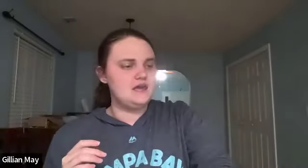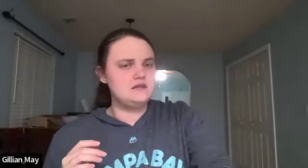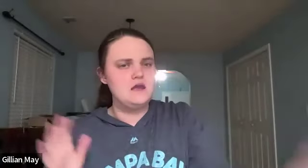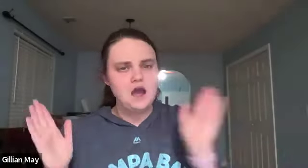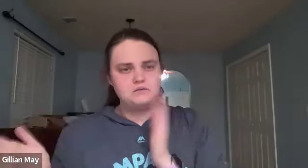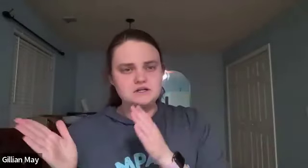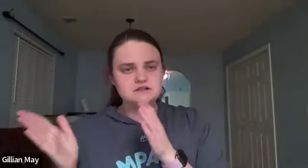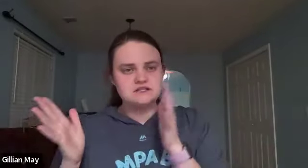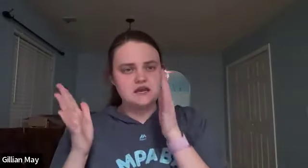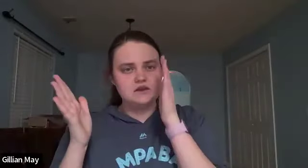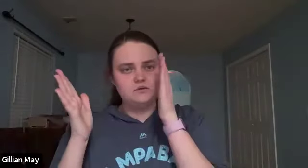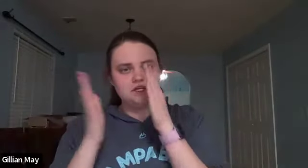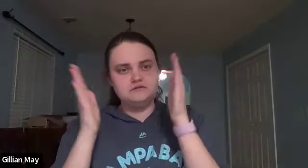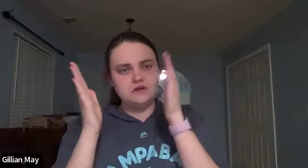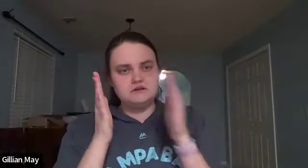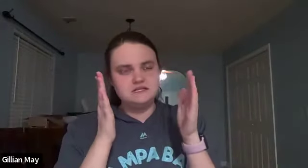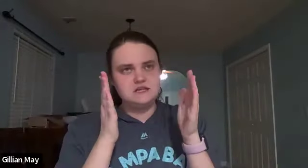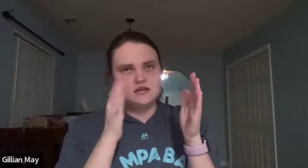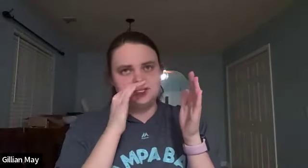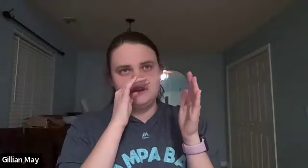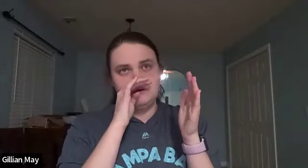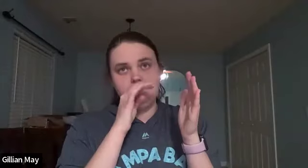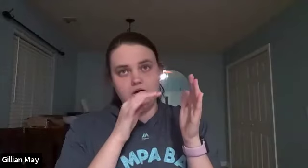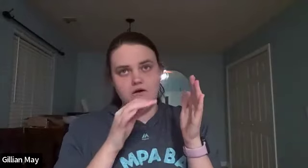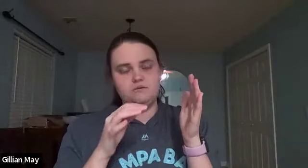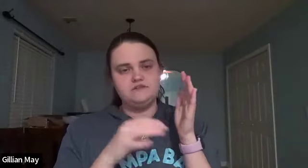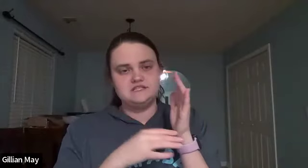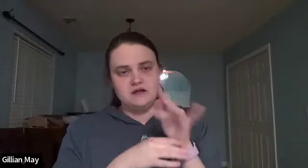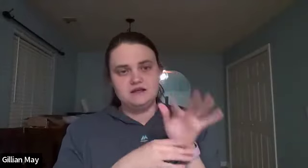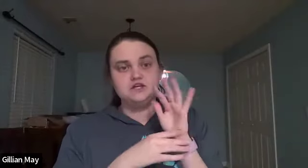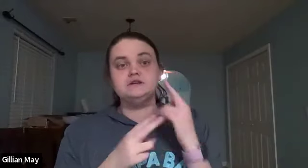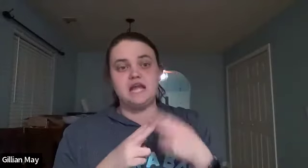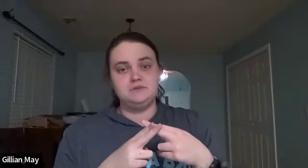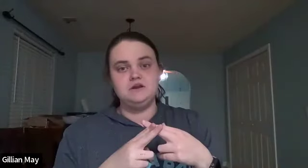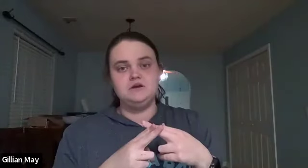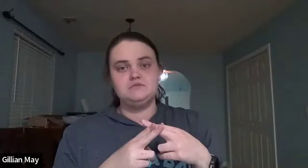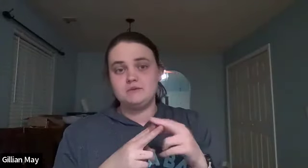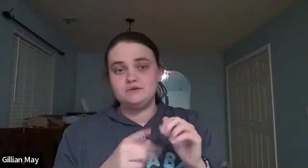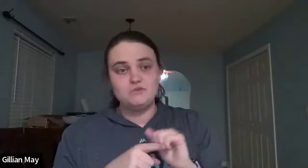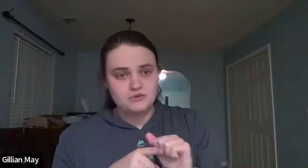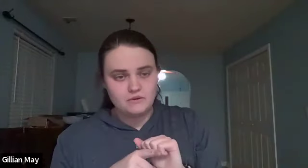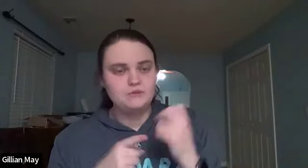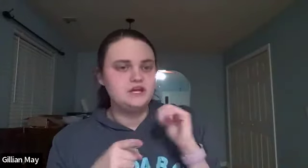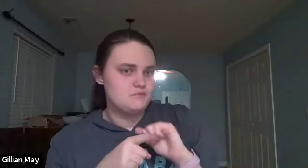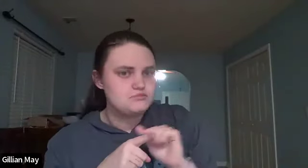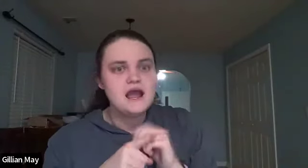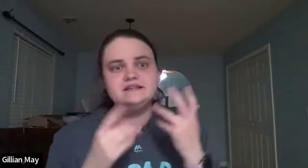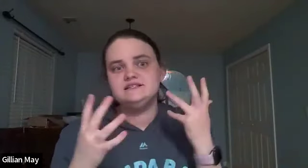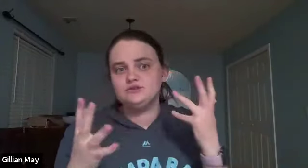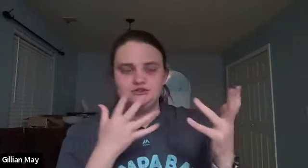And I will say what you'll notice as you go along with spelling your name, probably with more, like when you have more practice or you